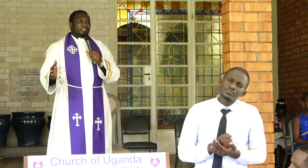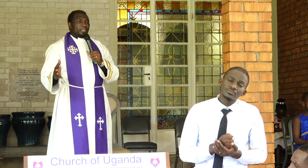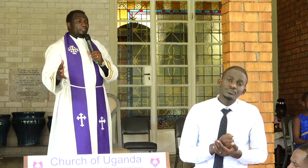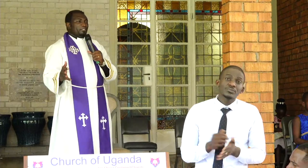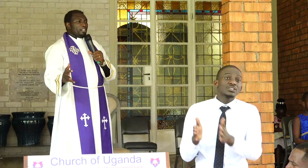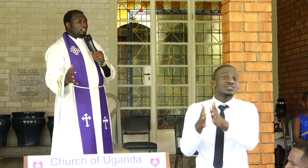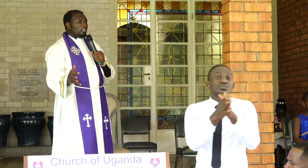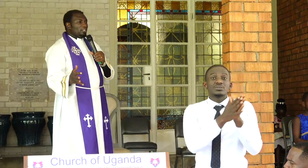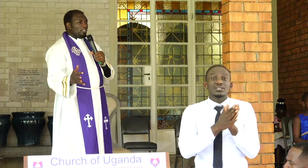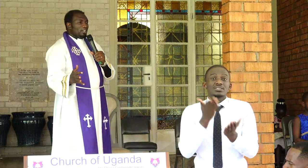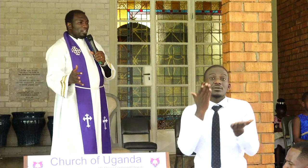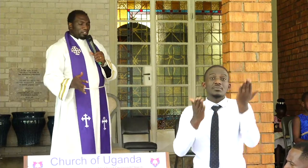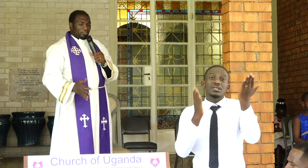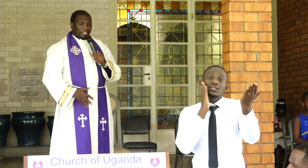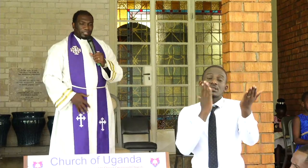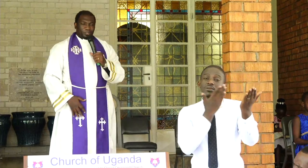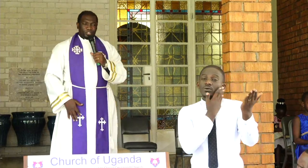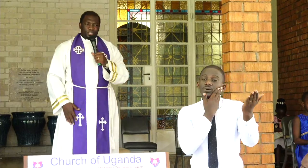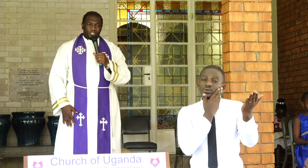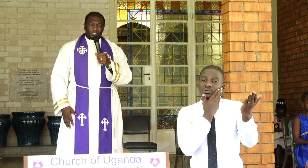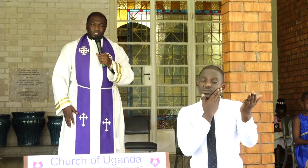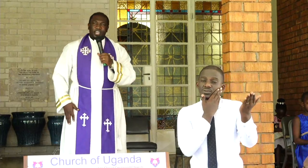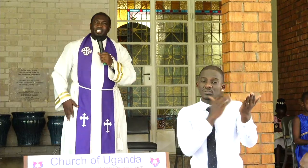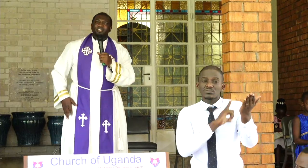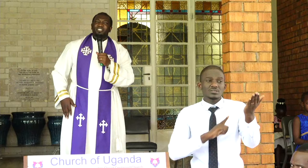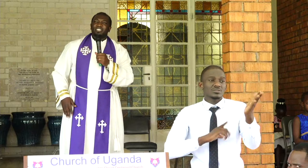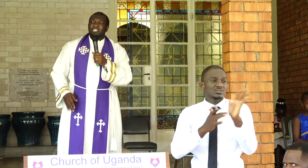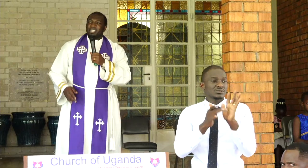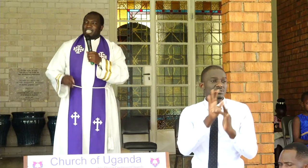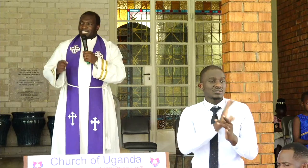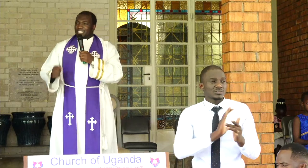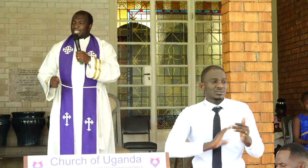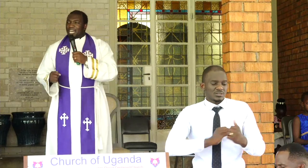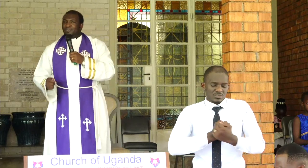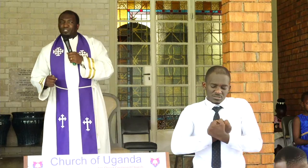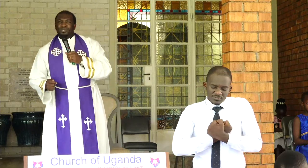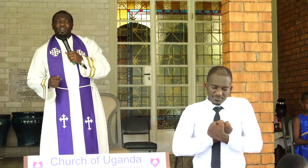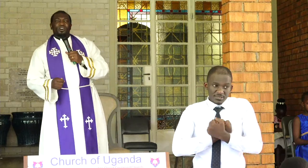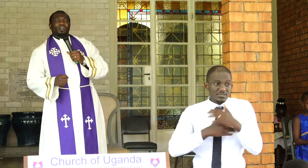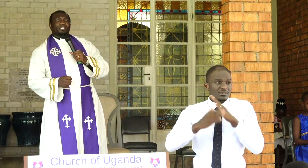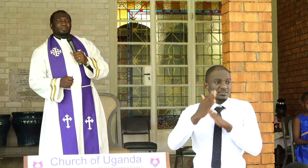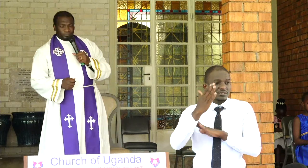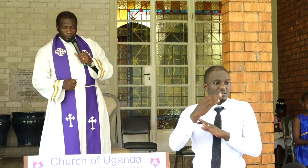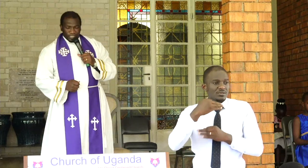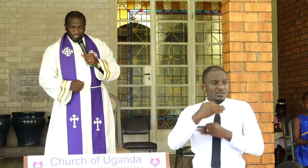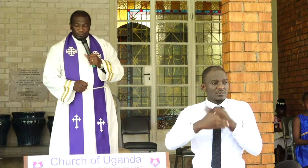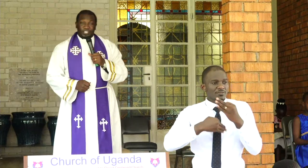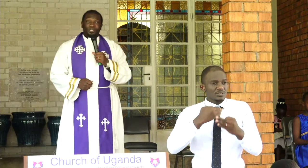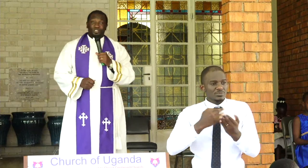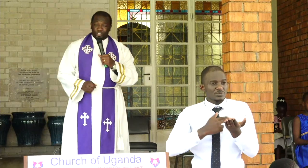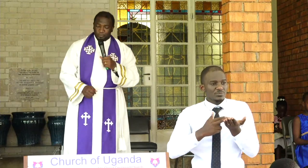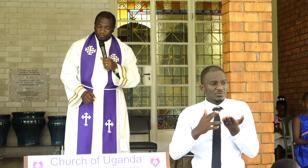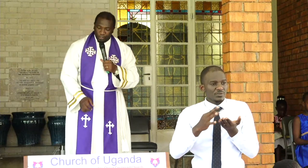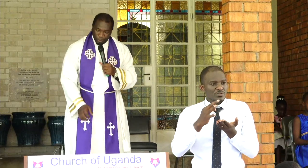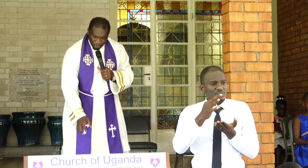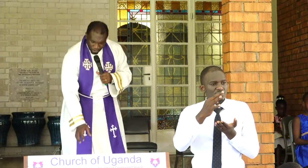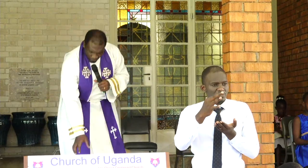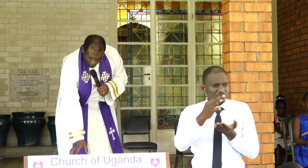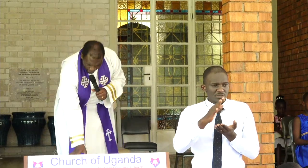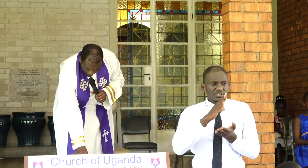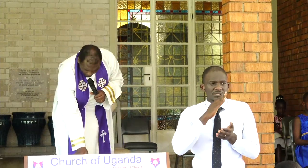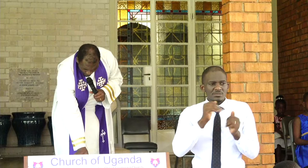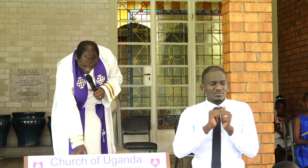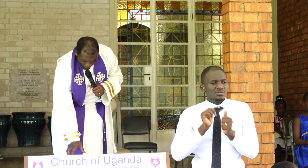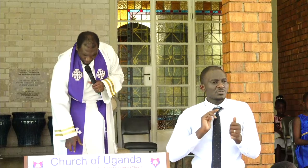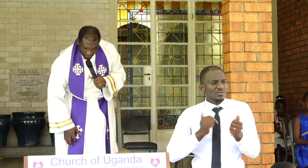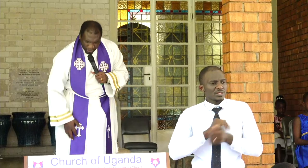Together and may the grace of our Lord Jesus Christ and the love of God and the fellowship of the Holy